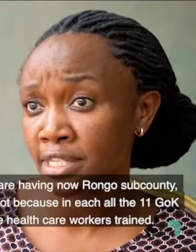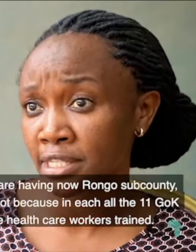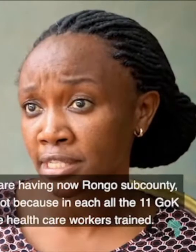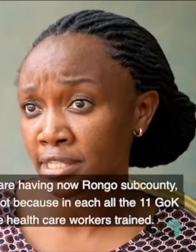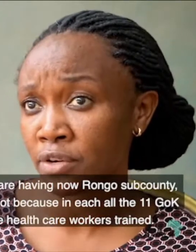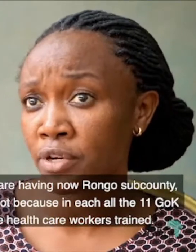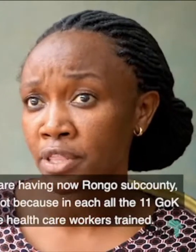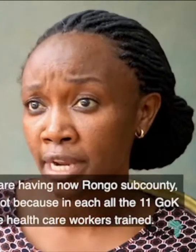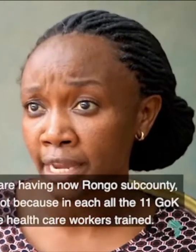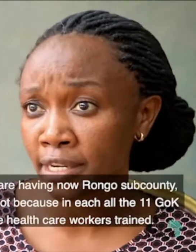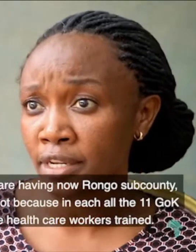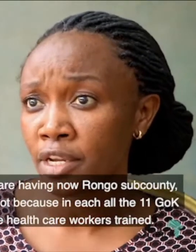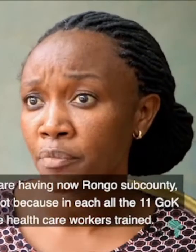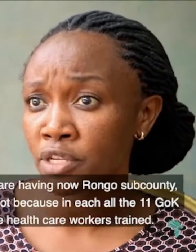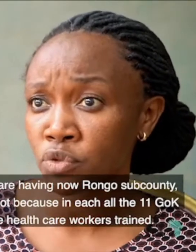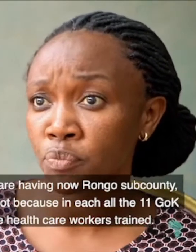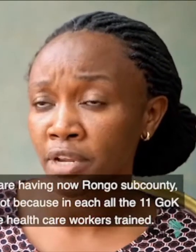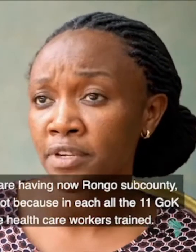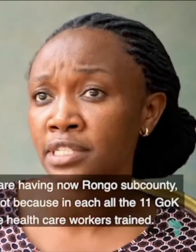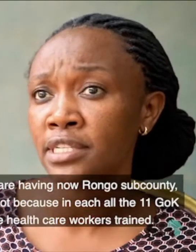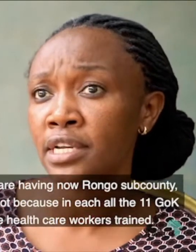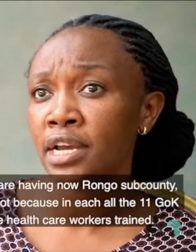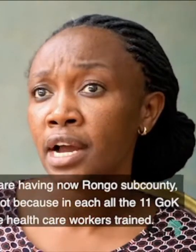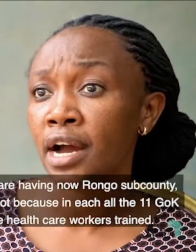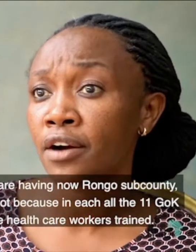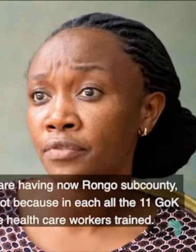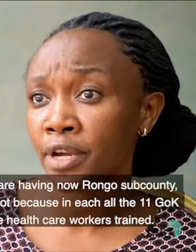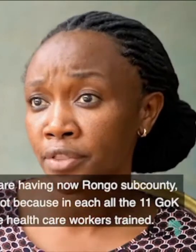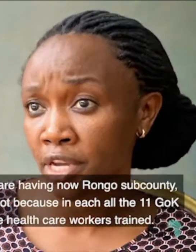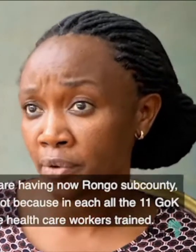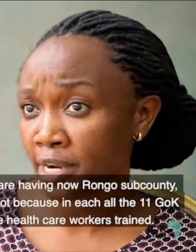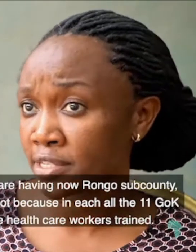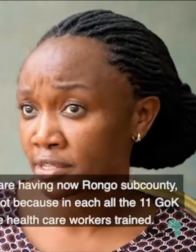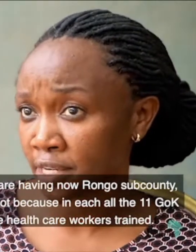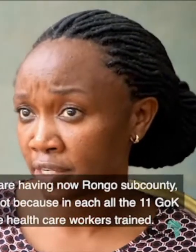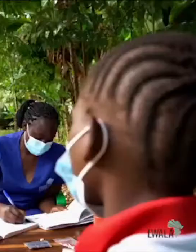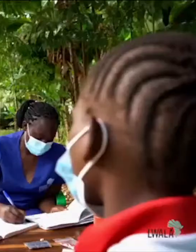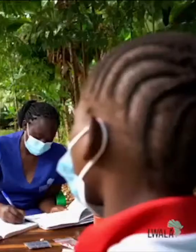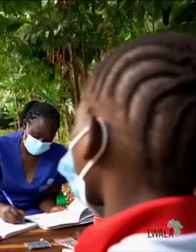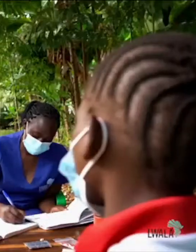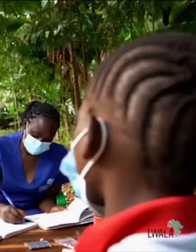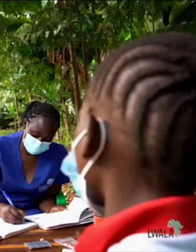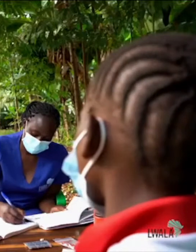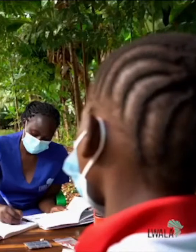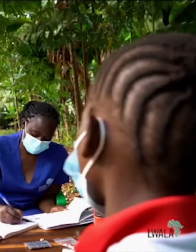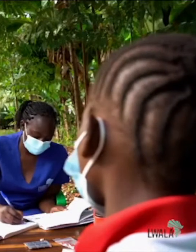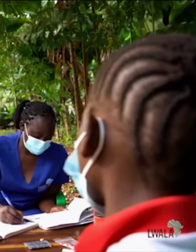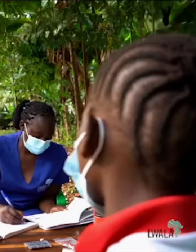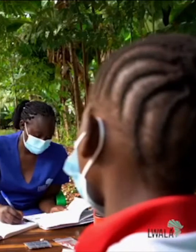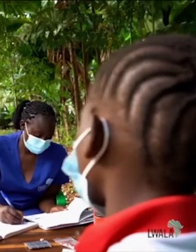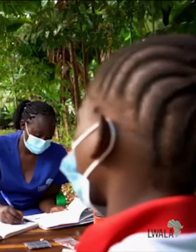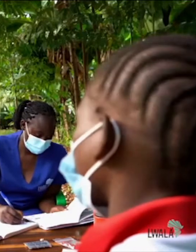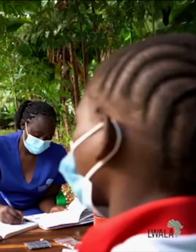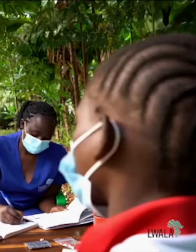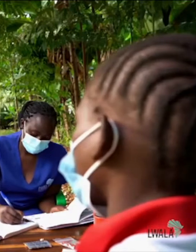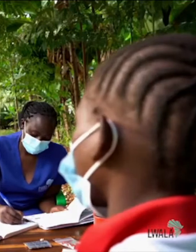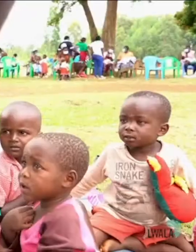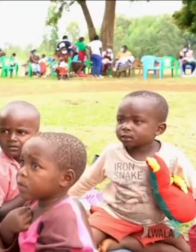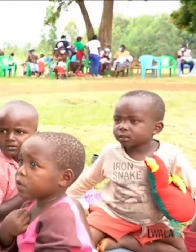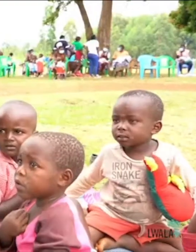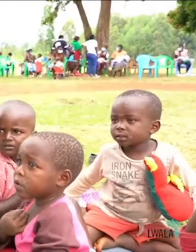GOK facilities, the 9 plus 2 private, have healthcare workers trained. According to Kay's Foundation,